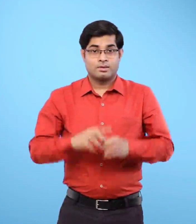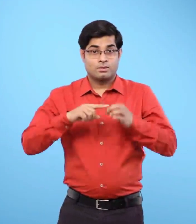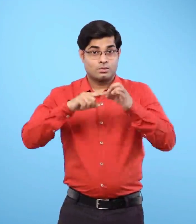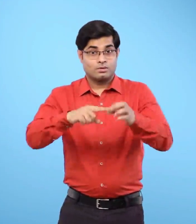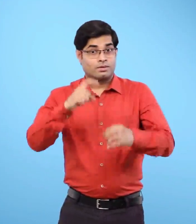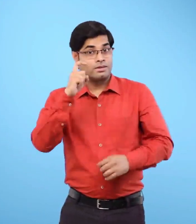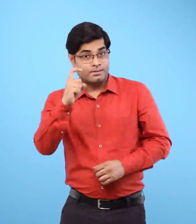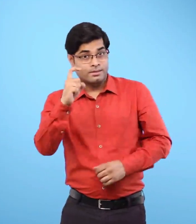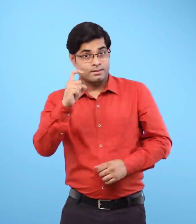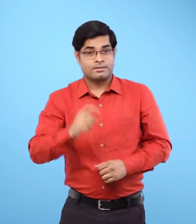Question 7.